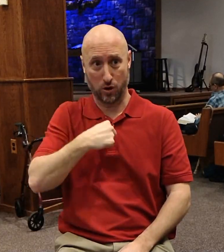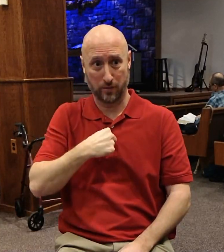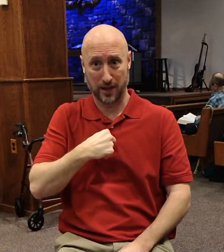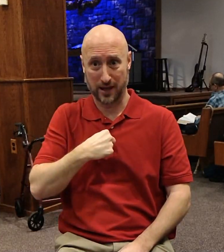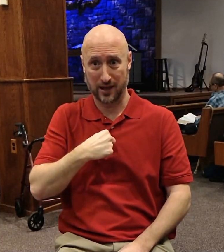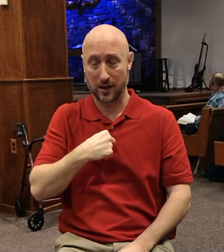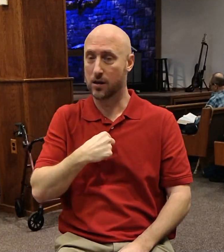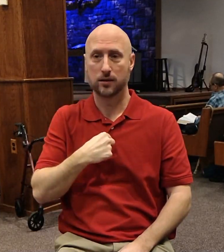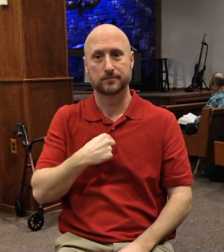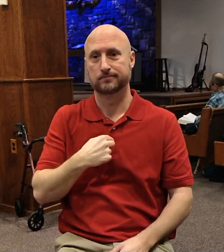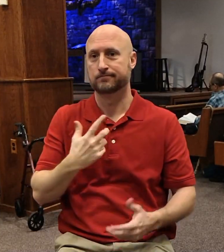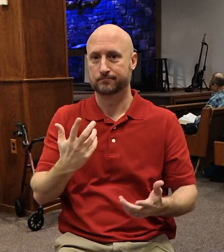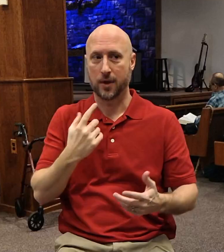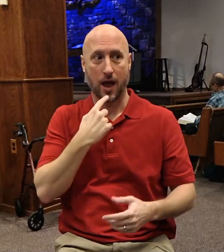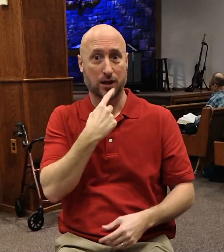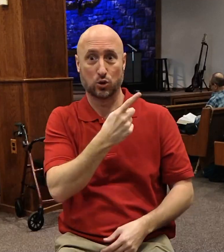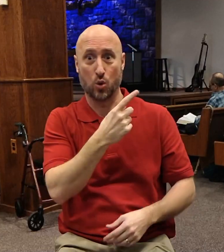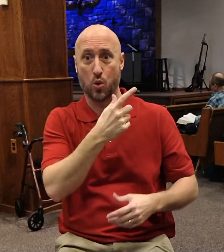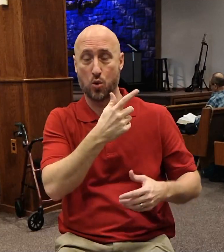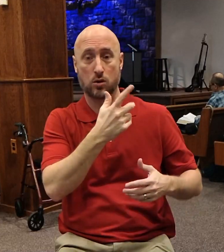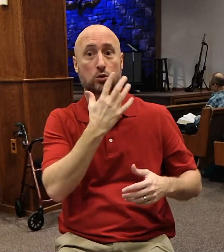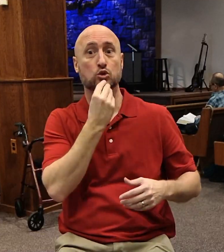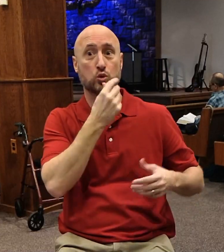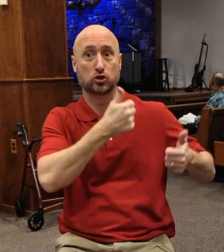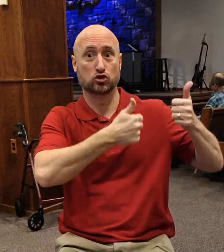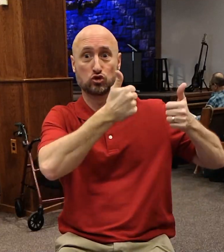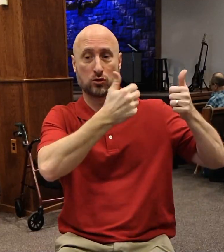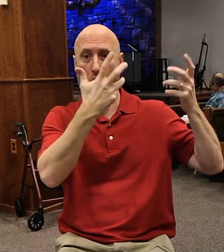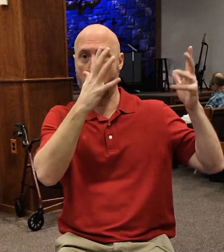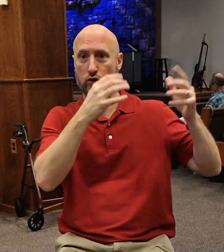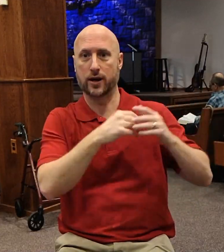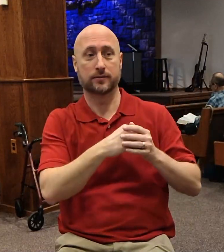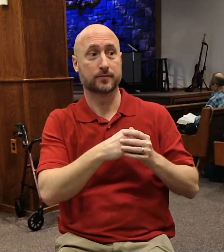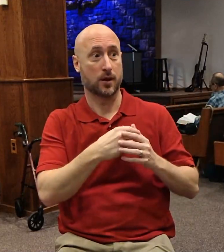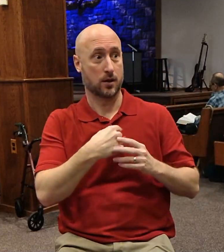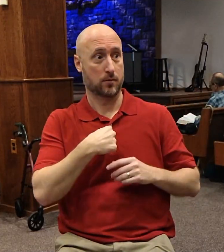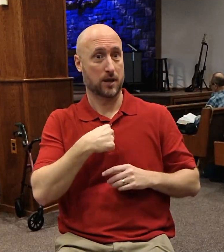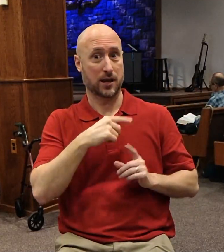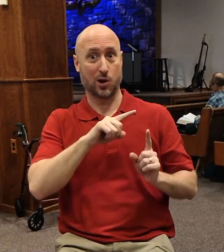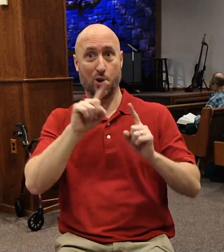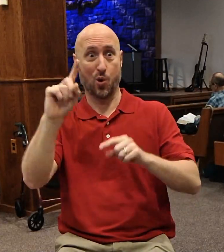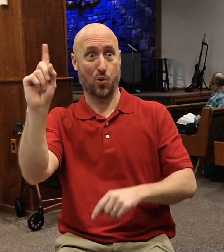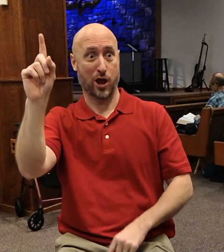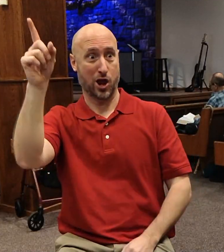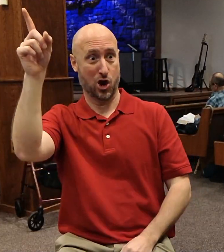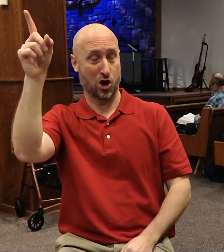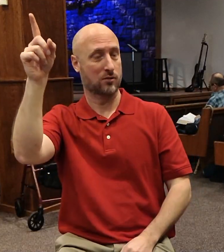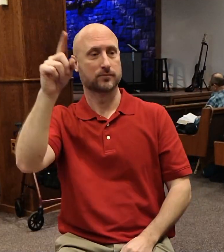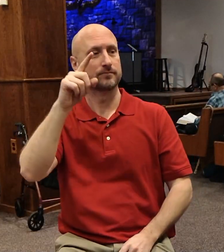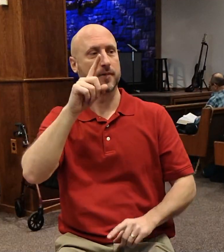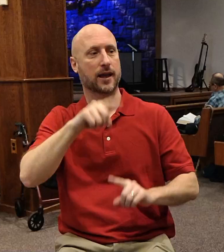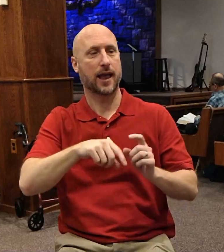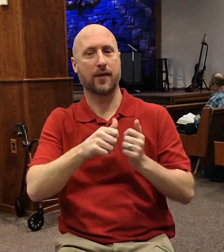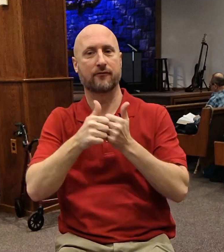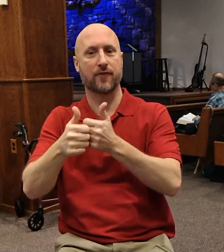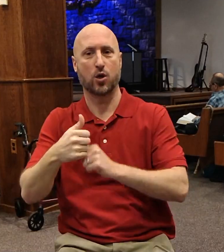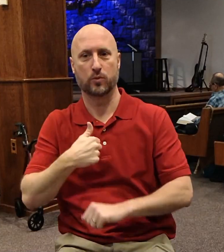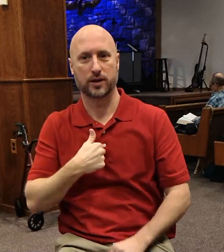whither I go, you cannot come. So now I say unto you. The remarkable